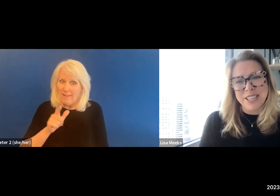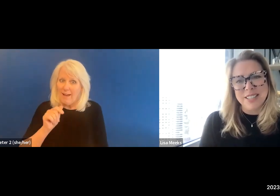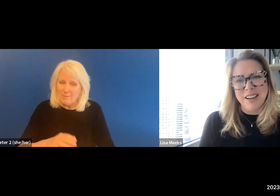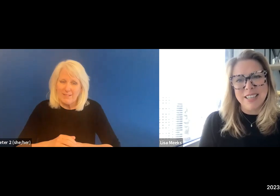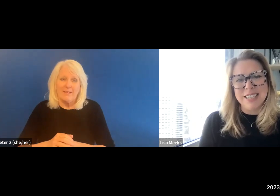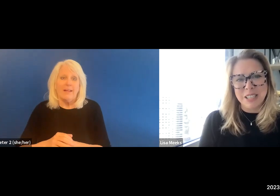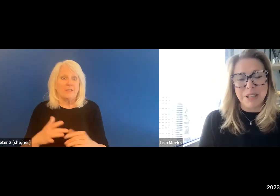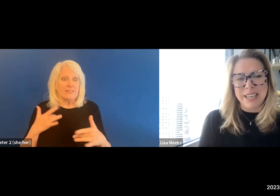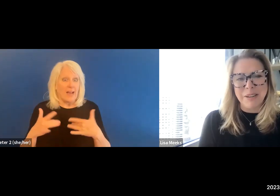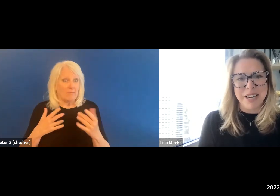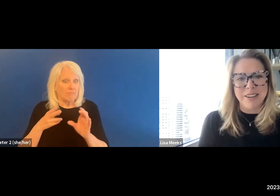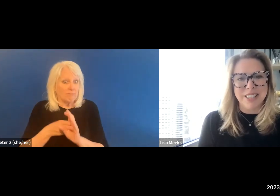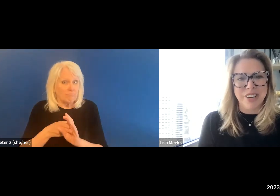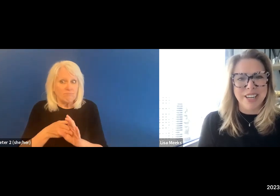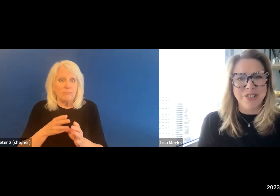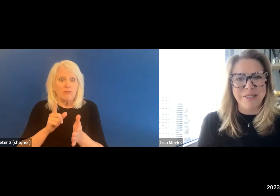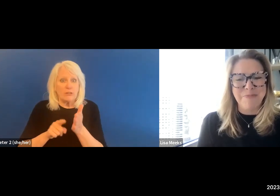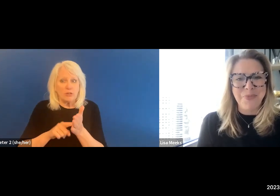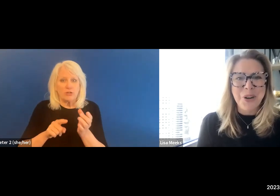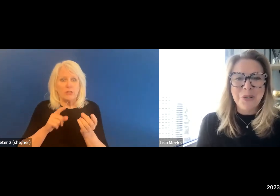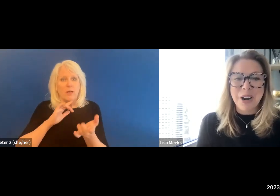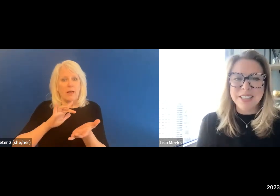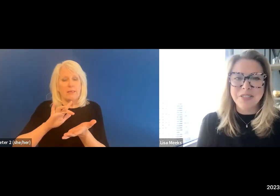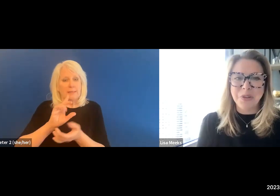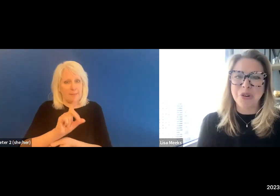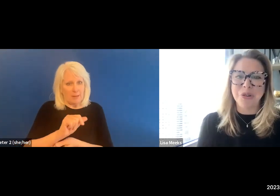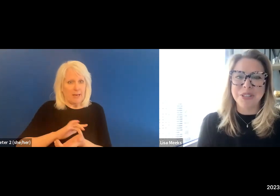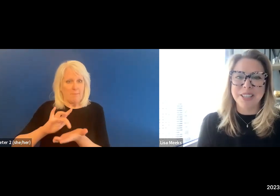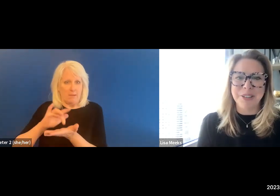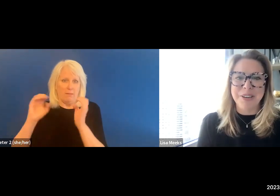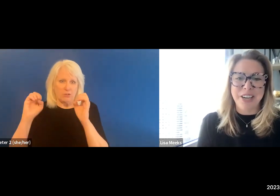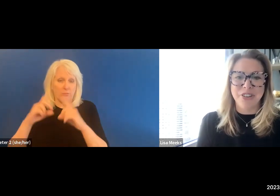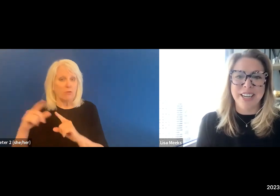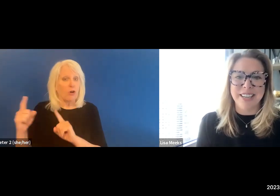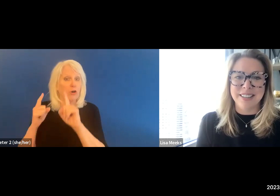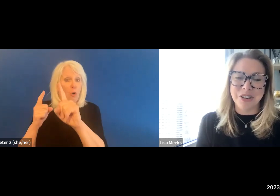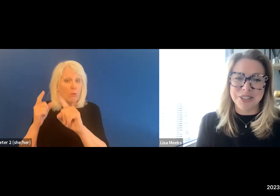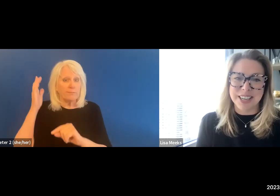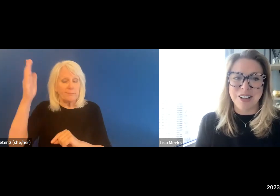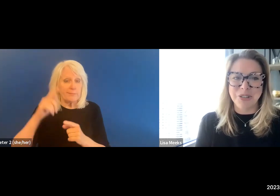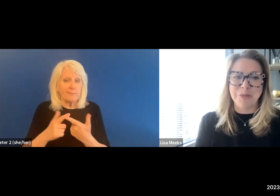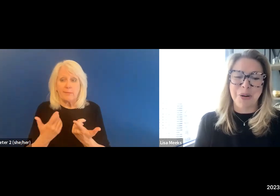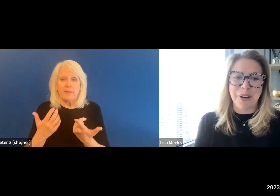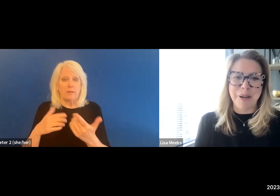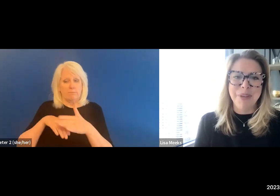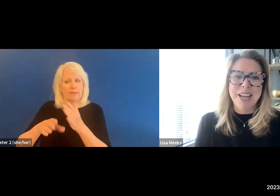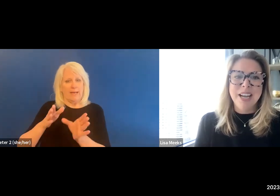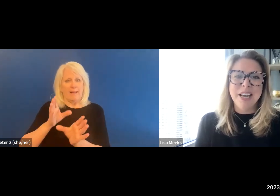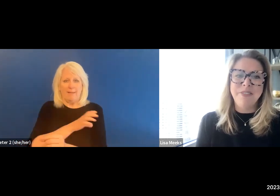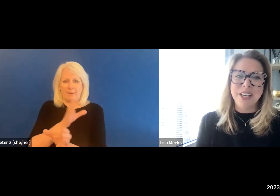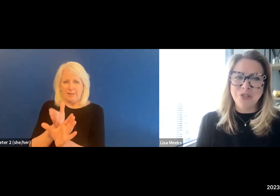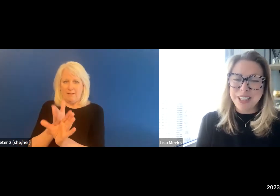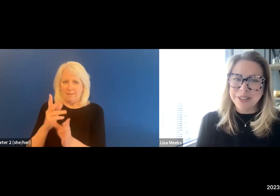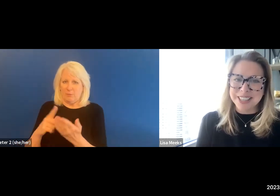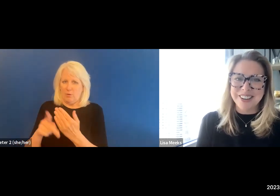research focused on disability in medical education. Rylee's future goals include entering a clinical psychology program